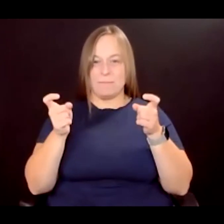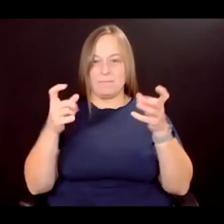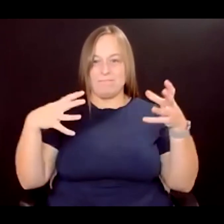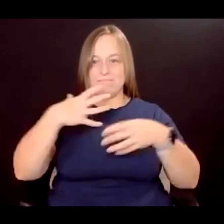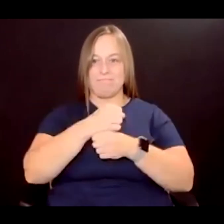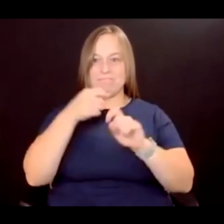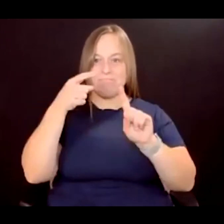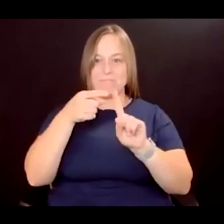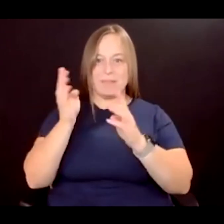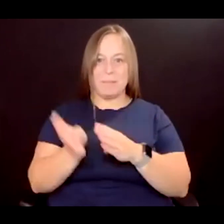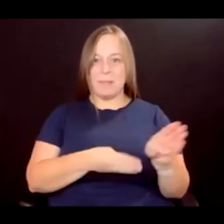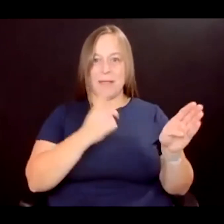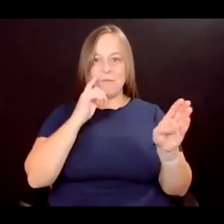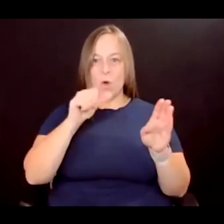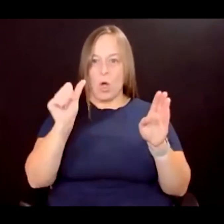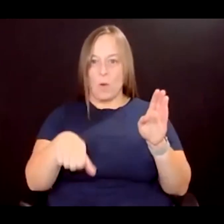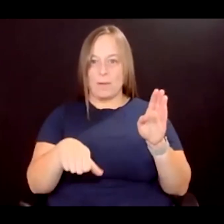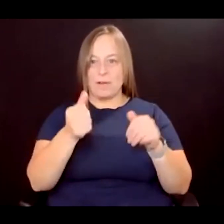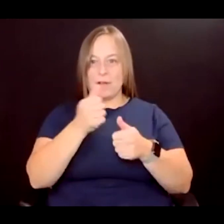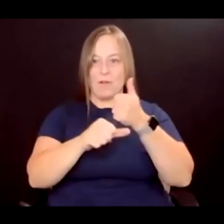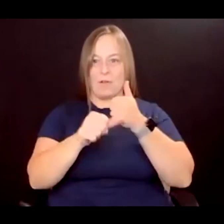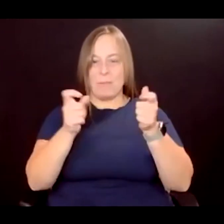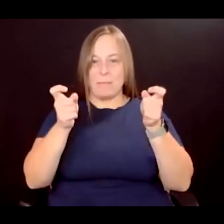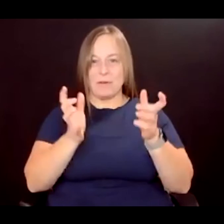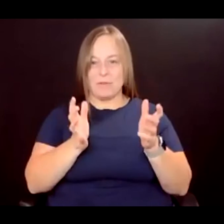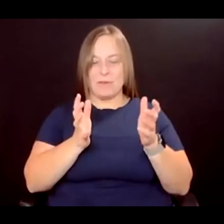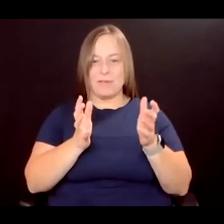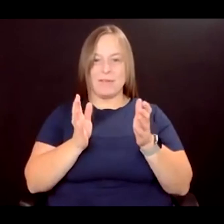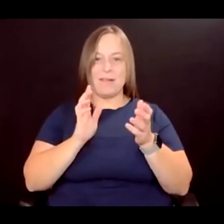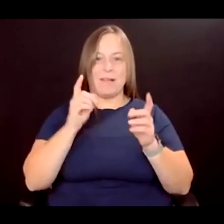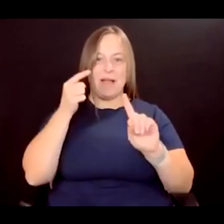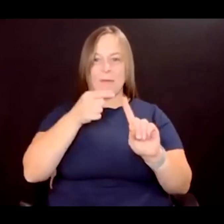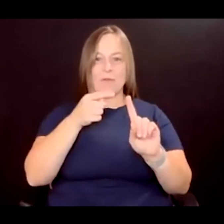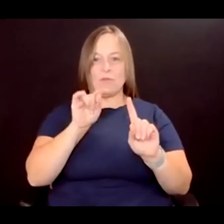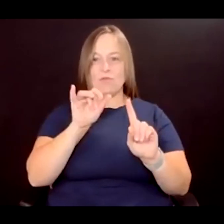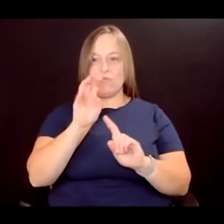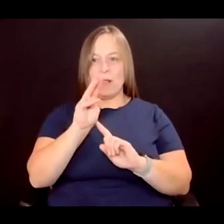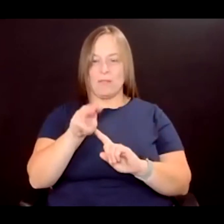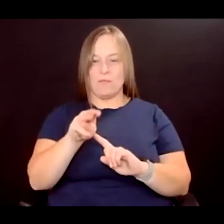on to Alicia Purdy. Bear with me while I get her pinned.